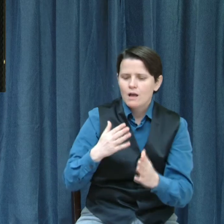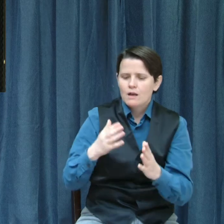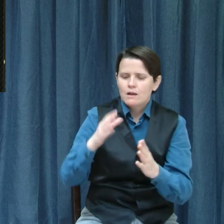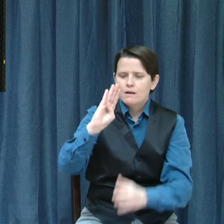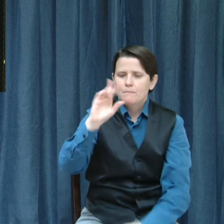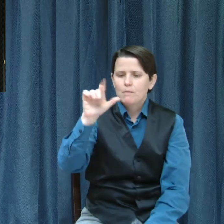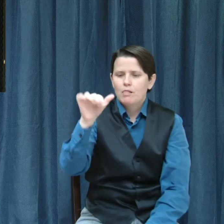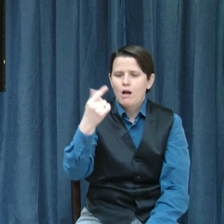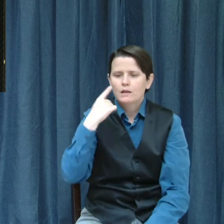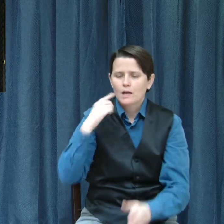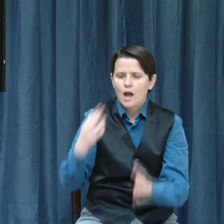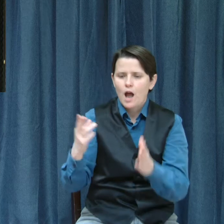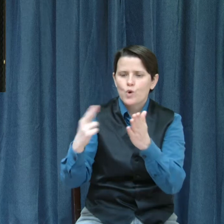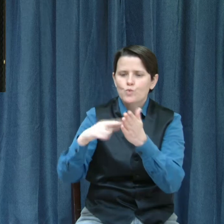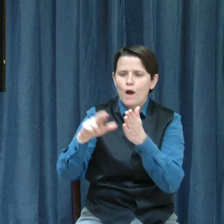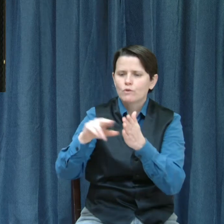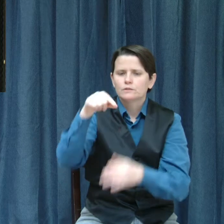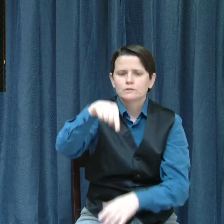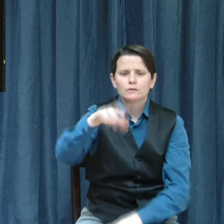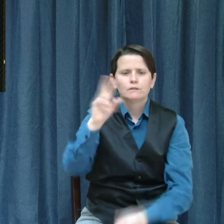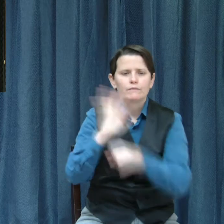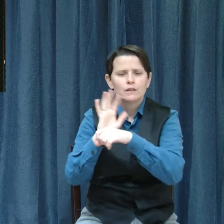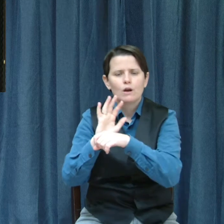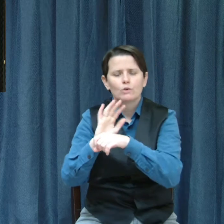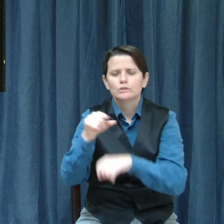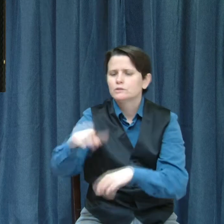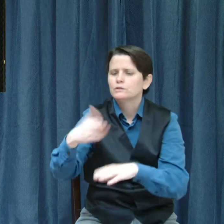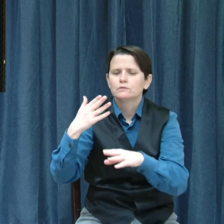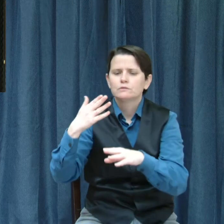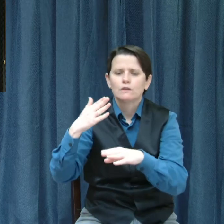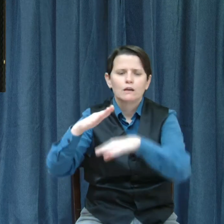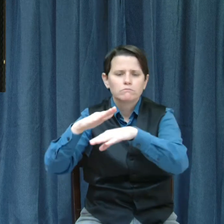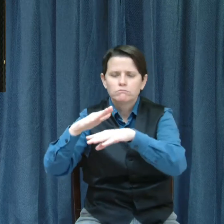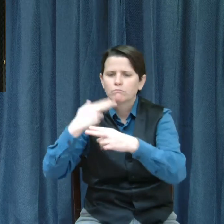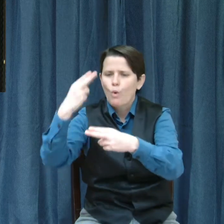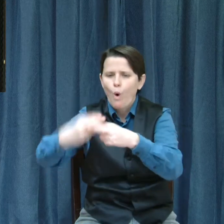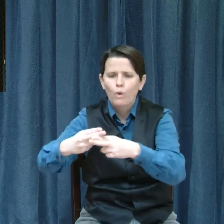and she's so profound. She just calls it. She just calls it. And